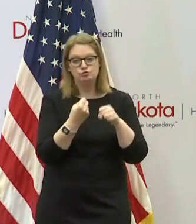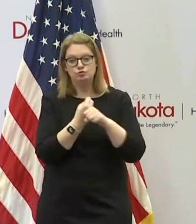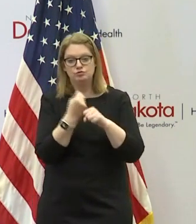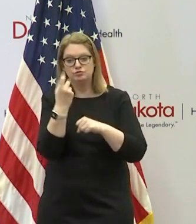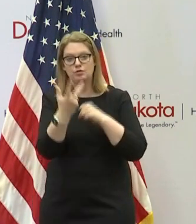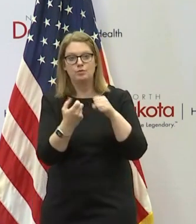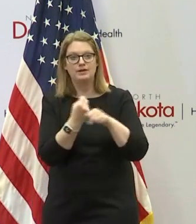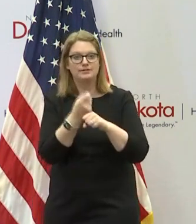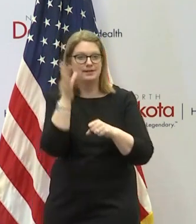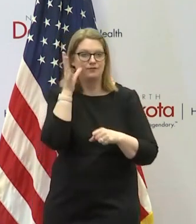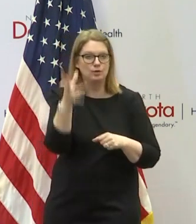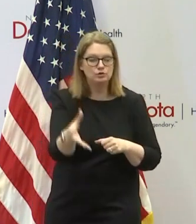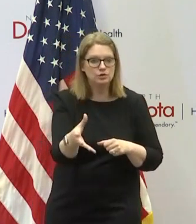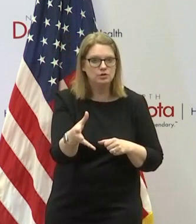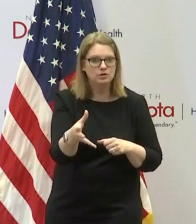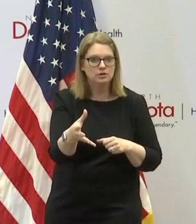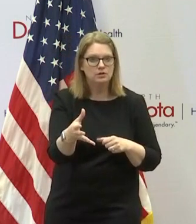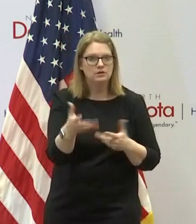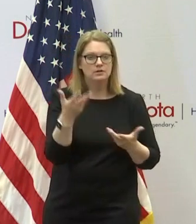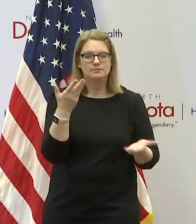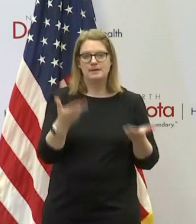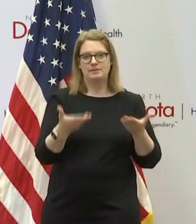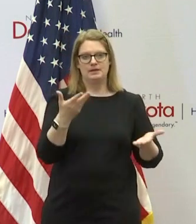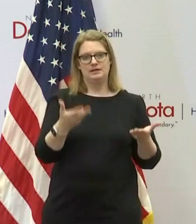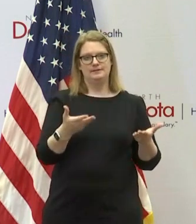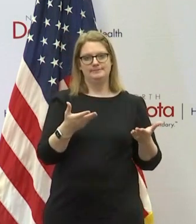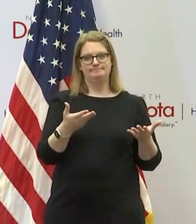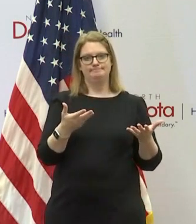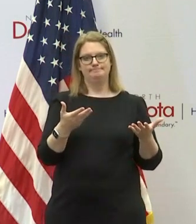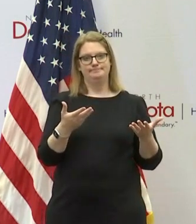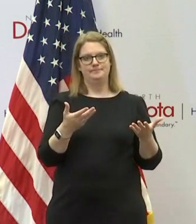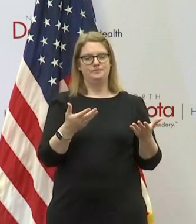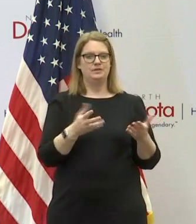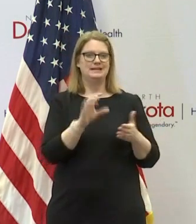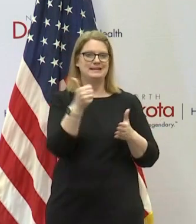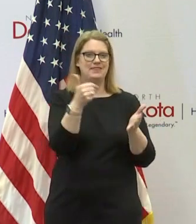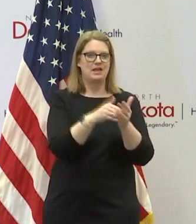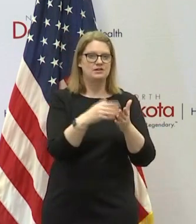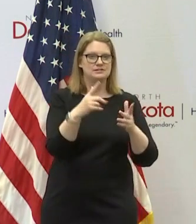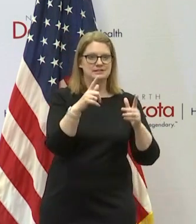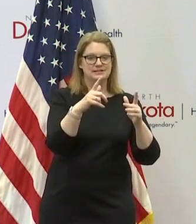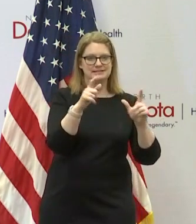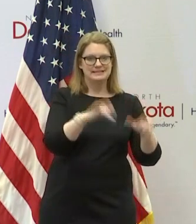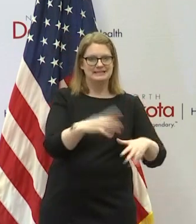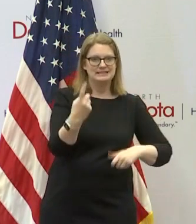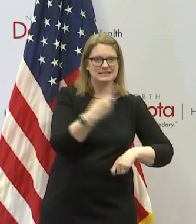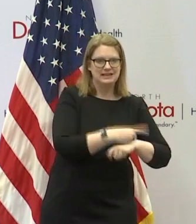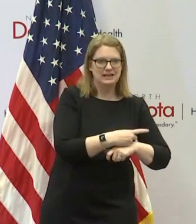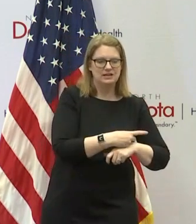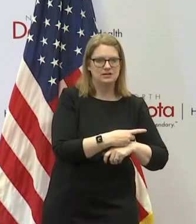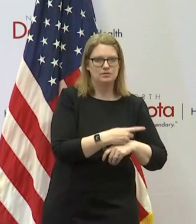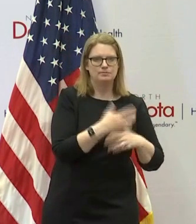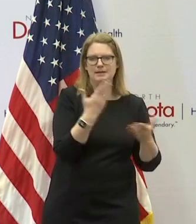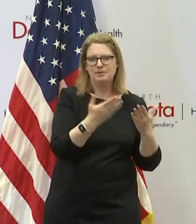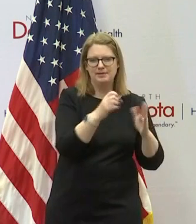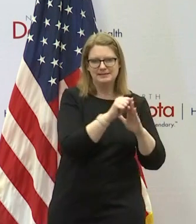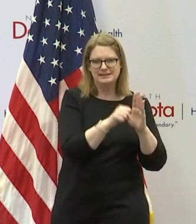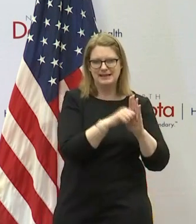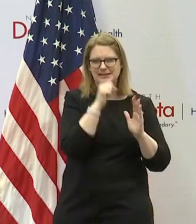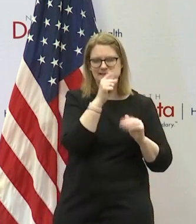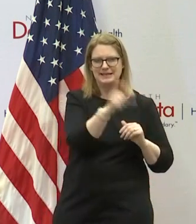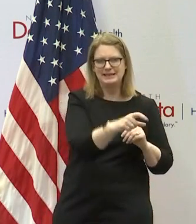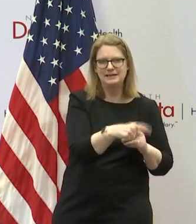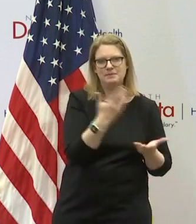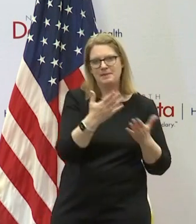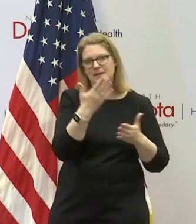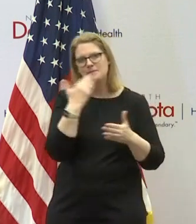now, we may not want a state asset that can do 10,000 tests a day when we don't need to do 10,000 tests a day. So again, it would be better